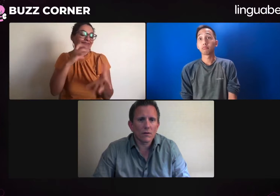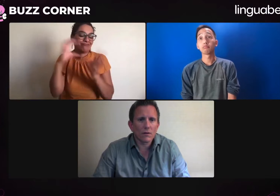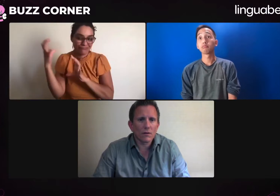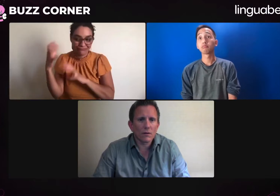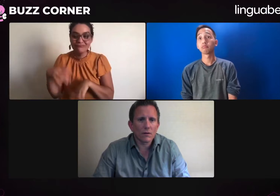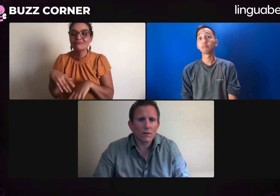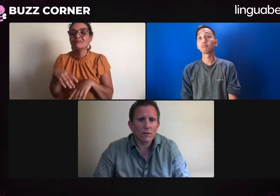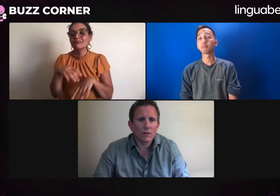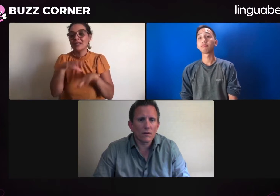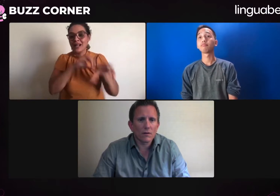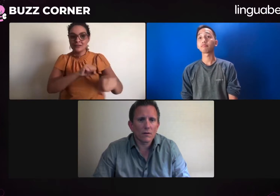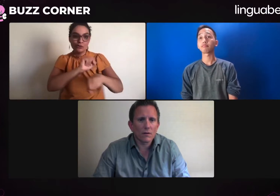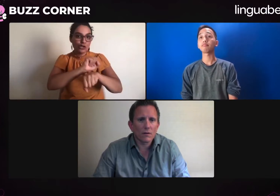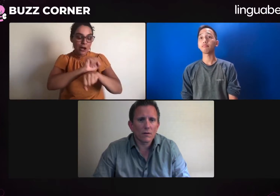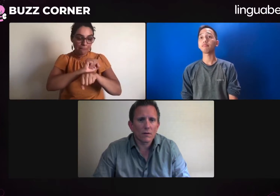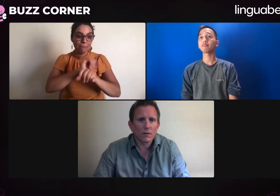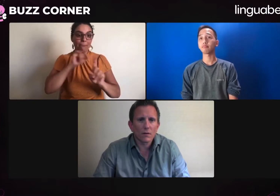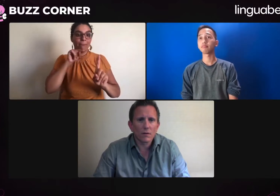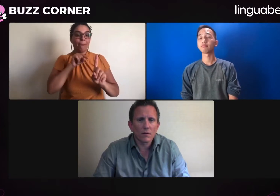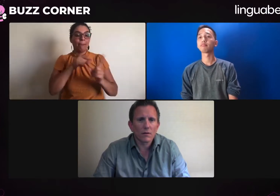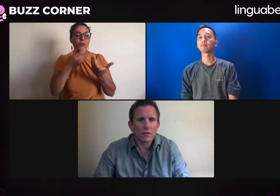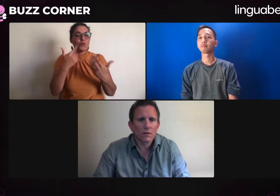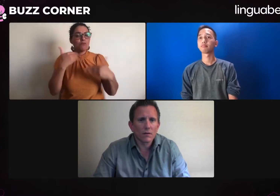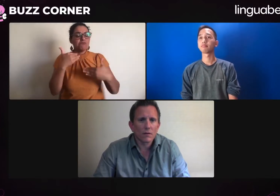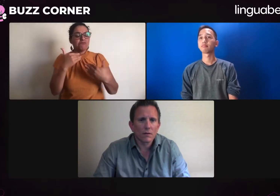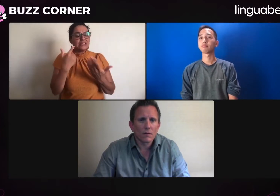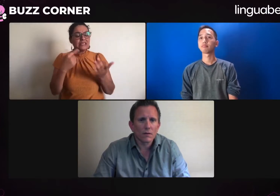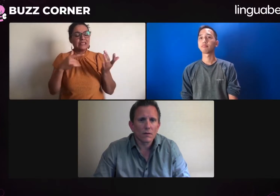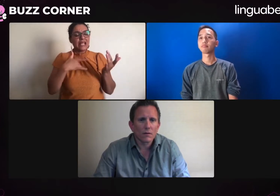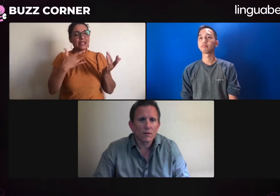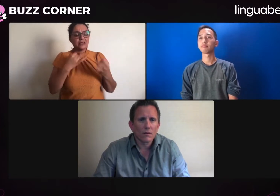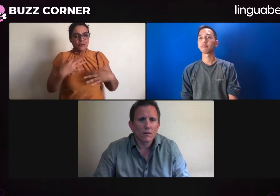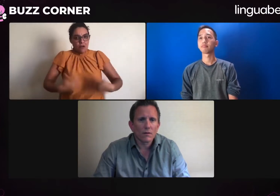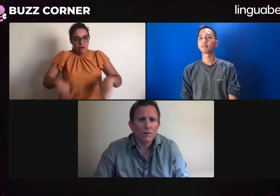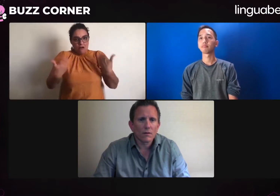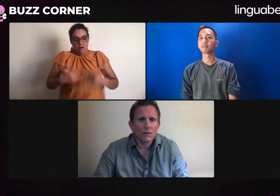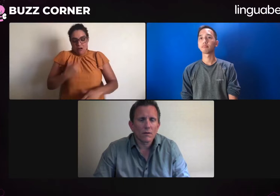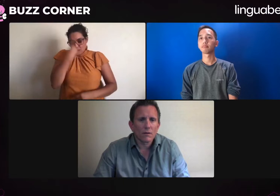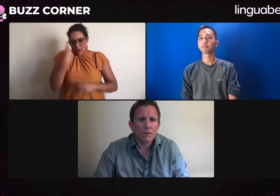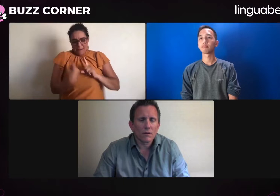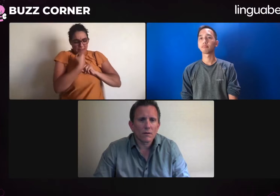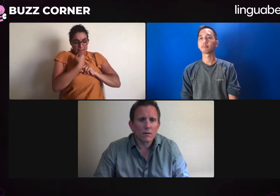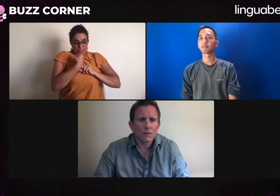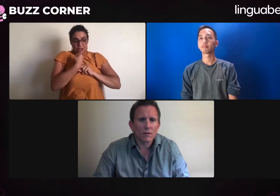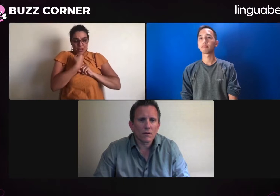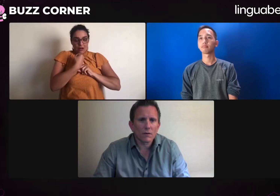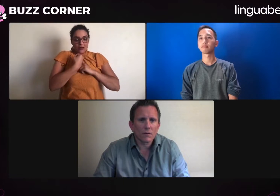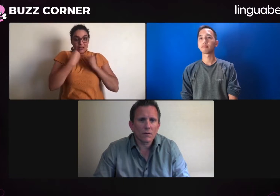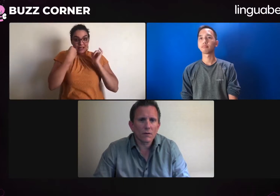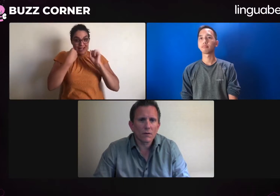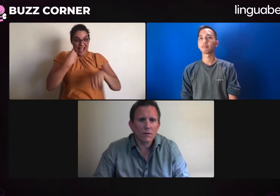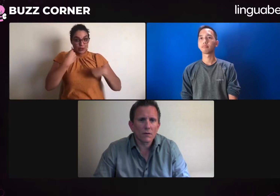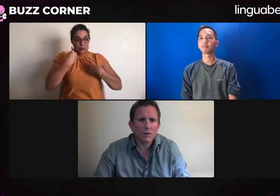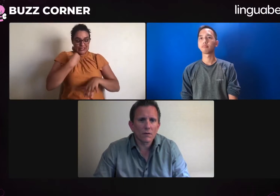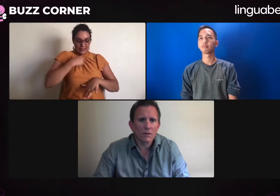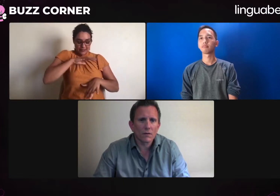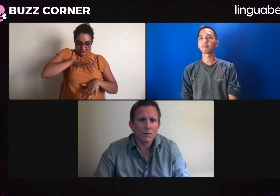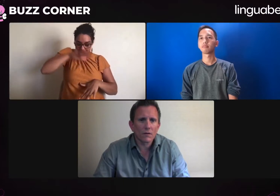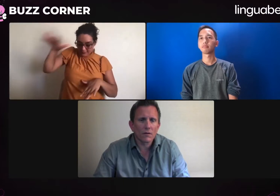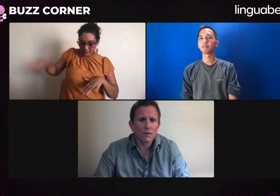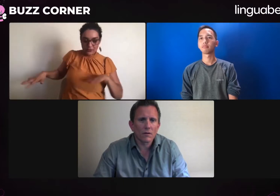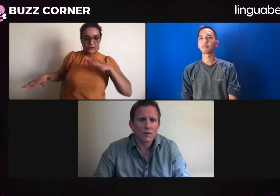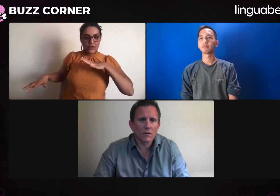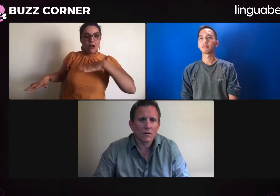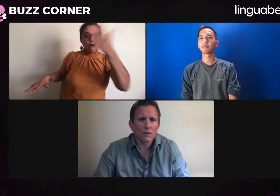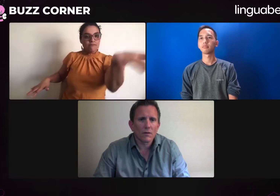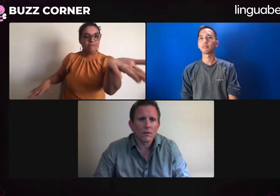from each other? I believe it's so, so difficult. The interpreter that you mentioned who took a deaf person's job, that